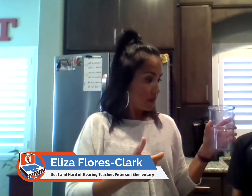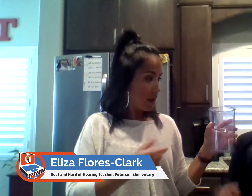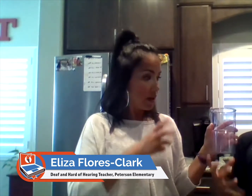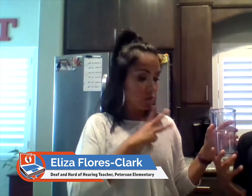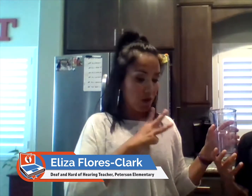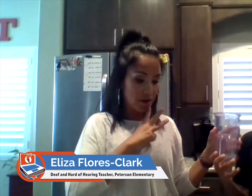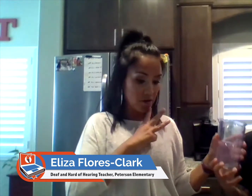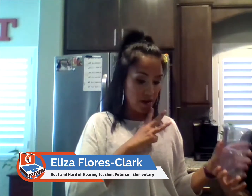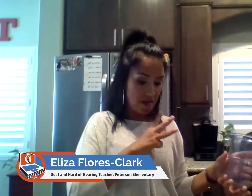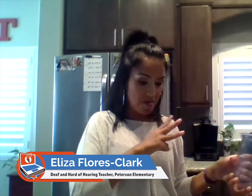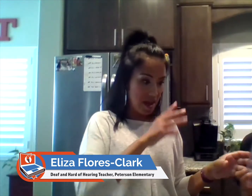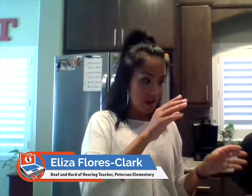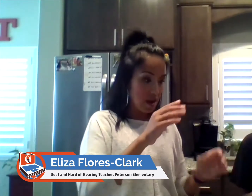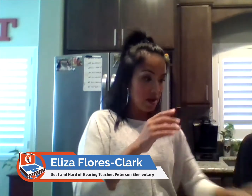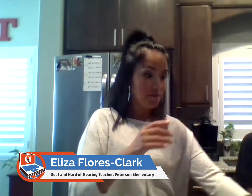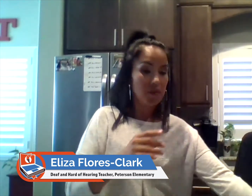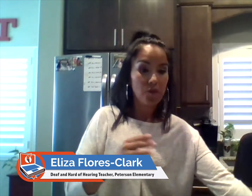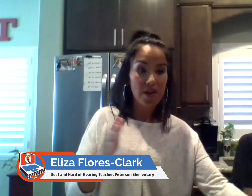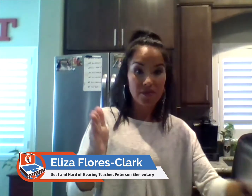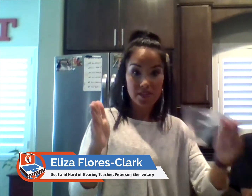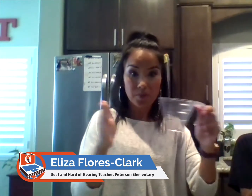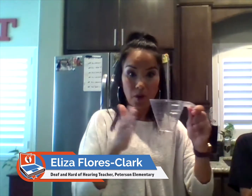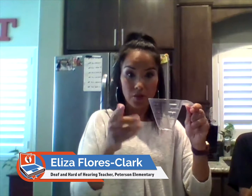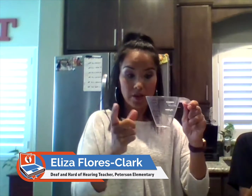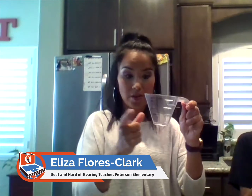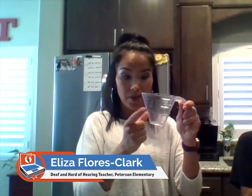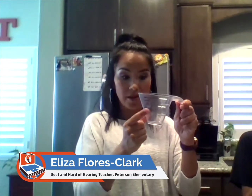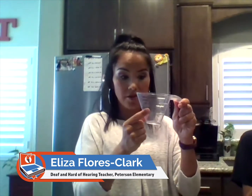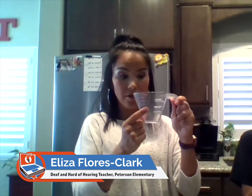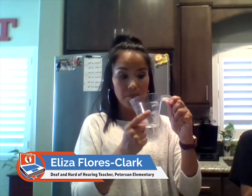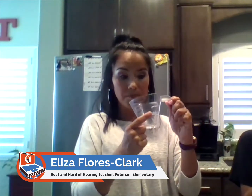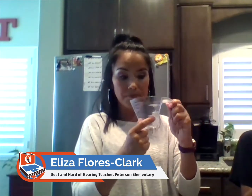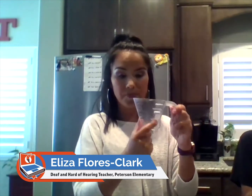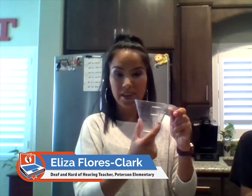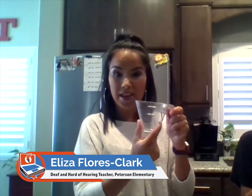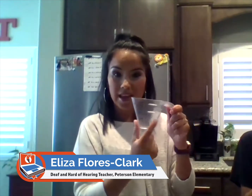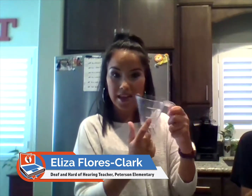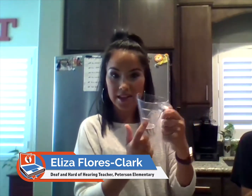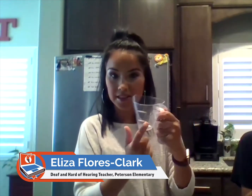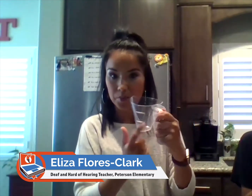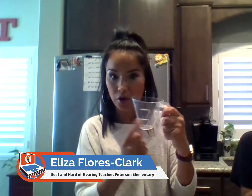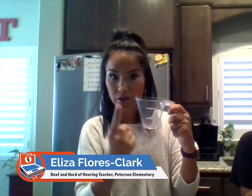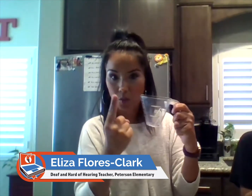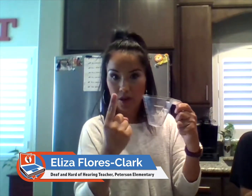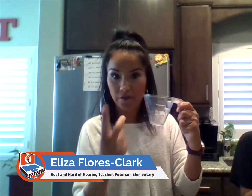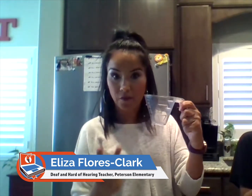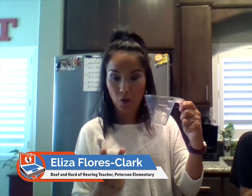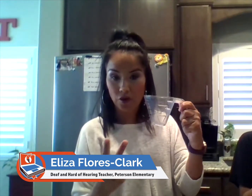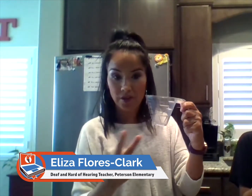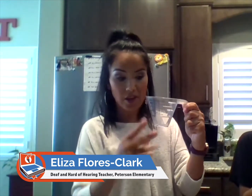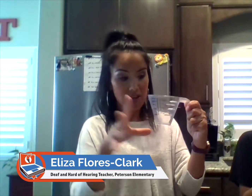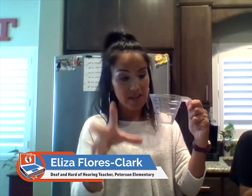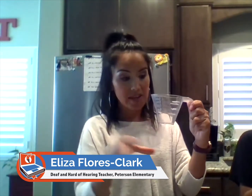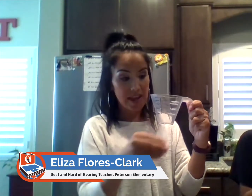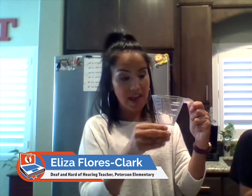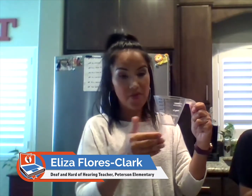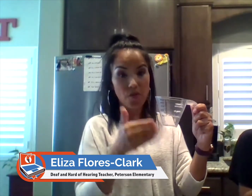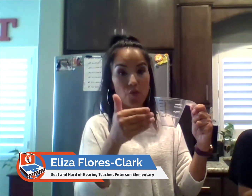of water, and then we have a smaller cup here, and it's marked 1/4. You can add the rest